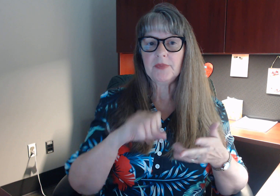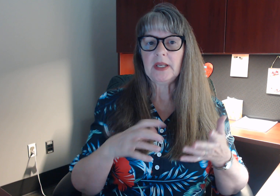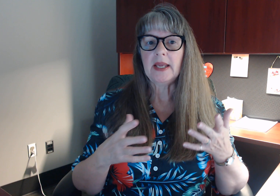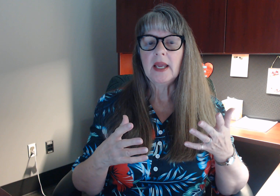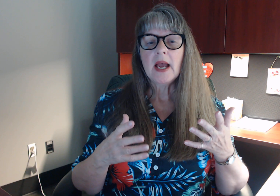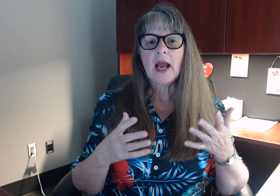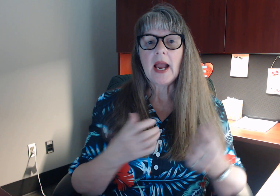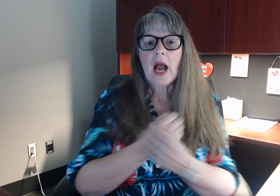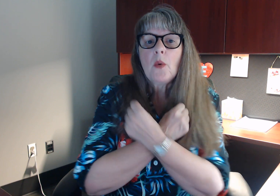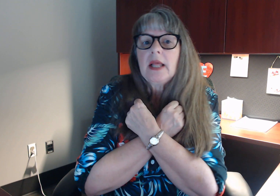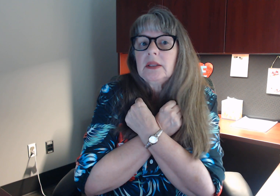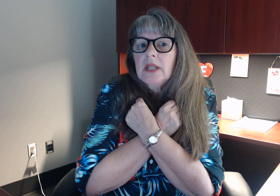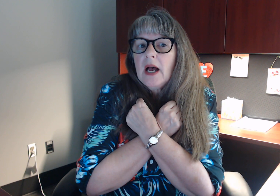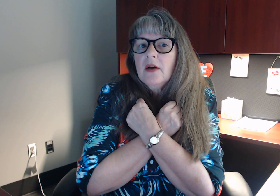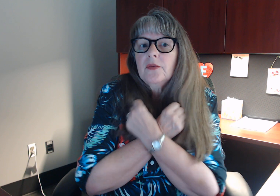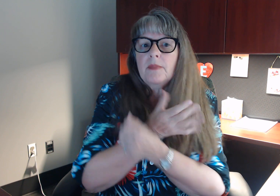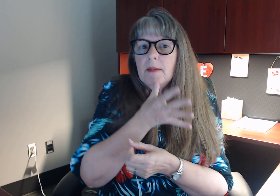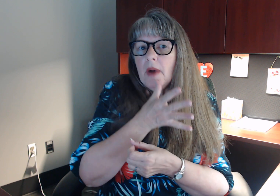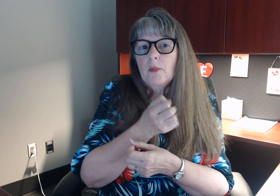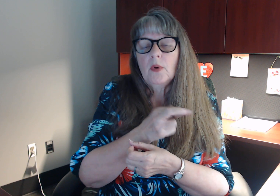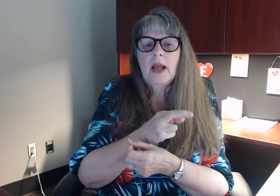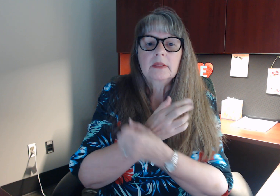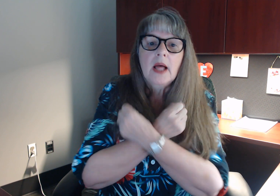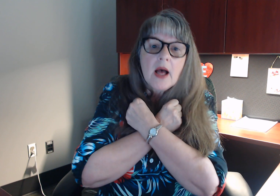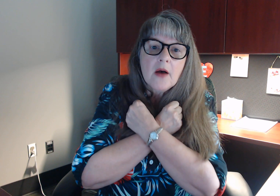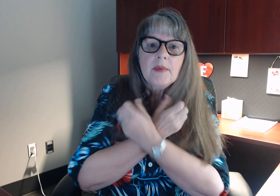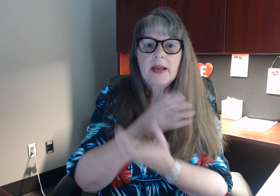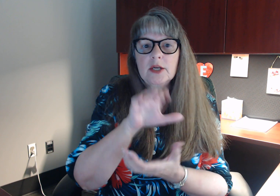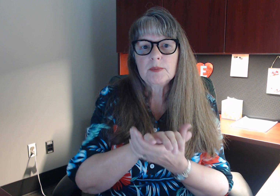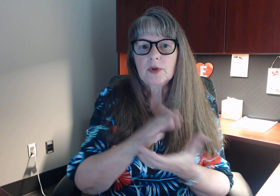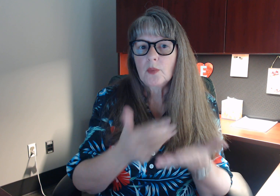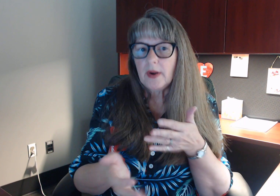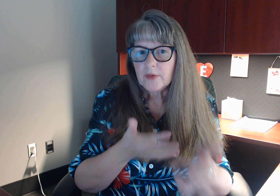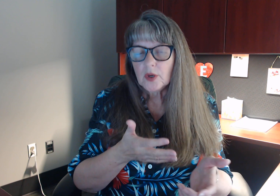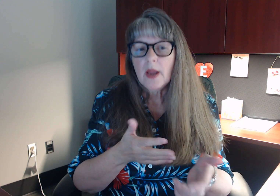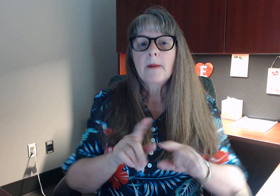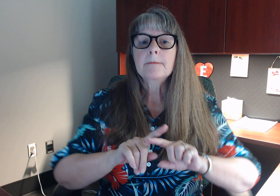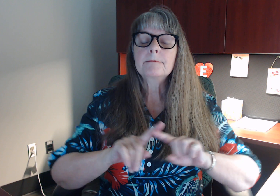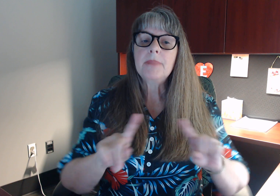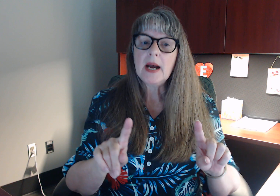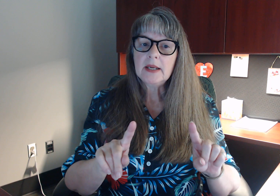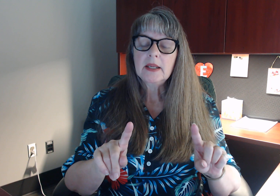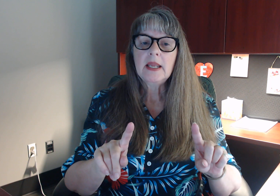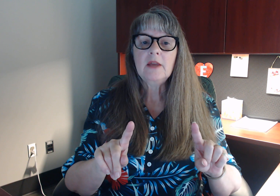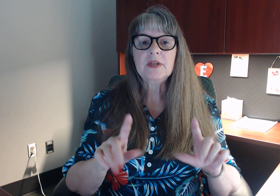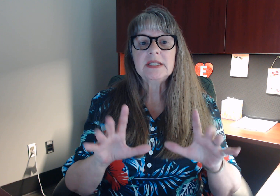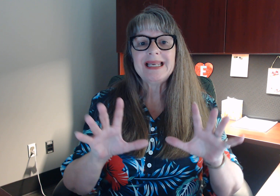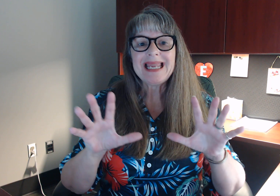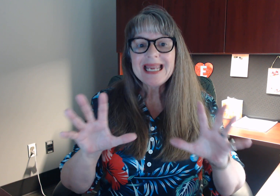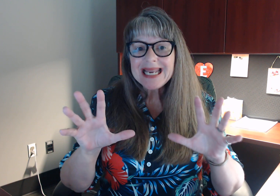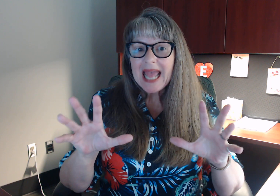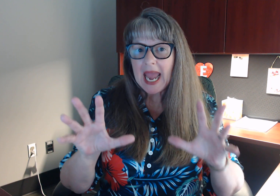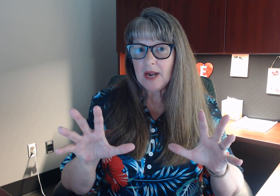like, I love my mom or I love my husband or whatever, but if it's an